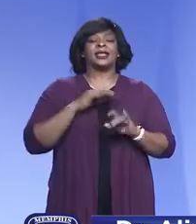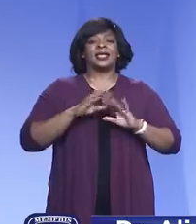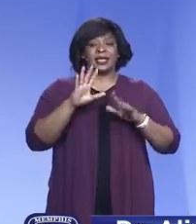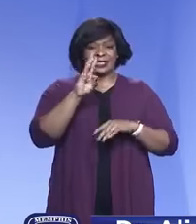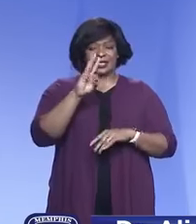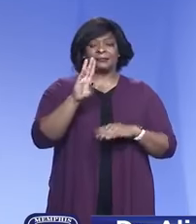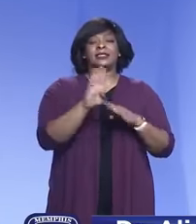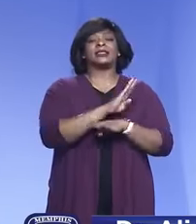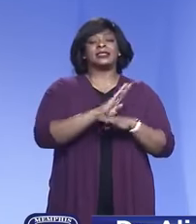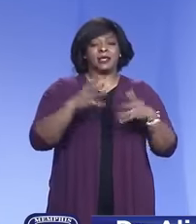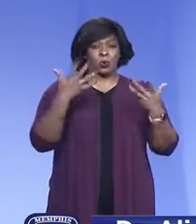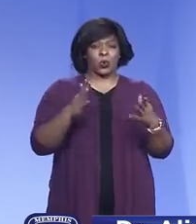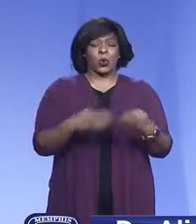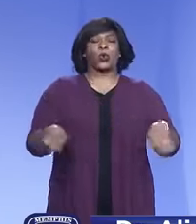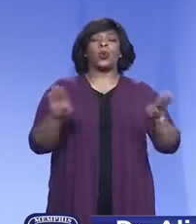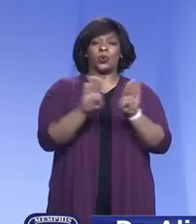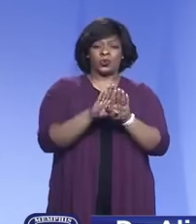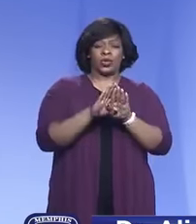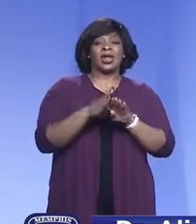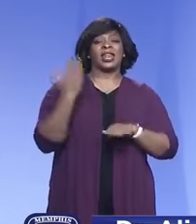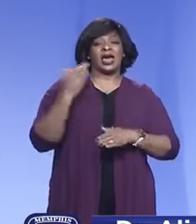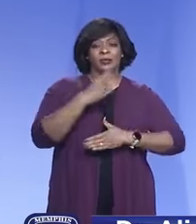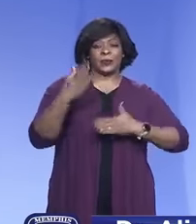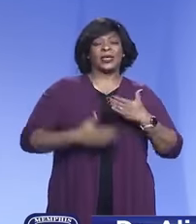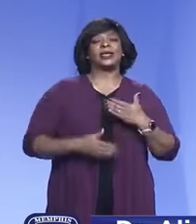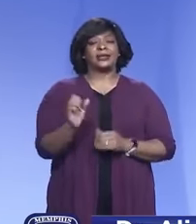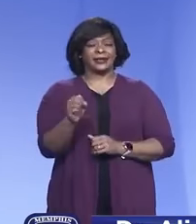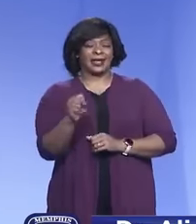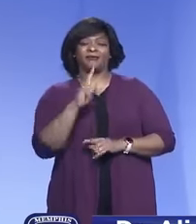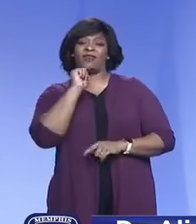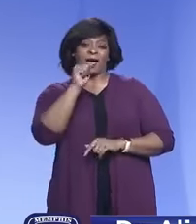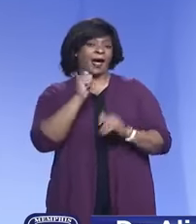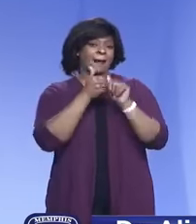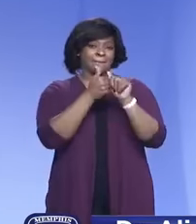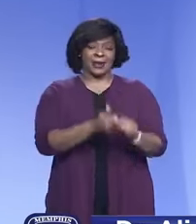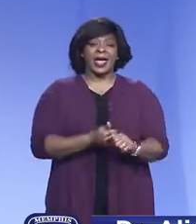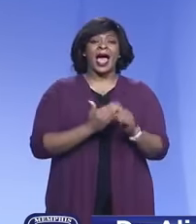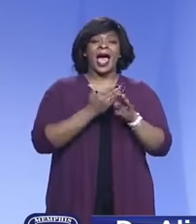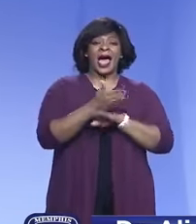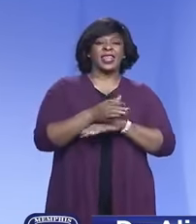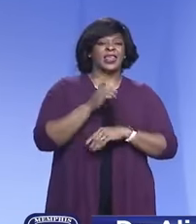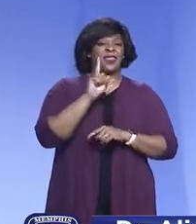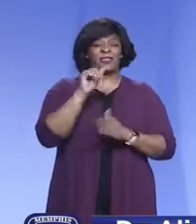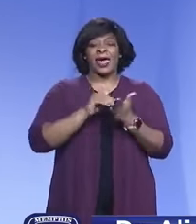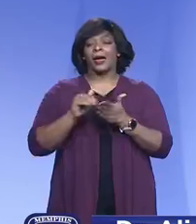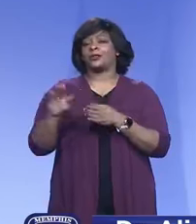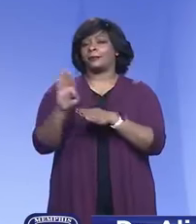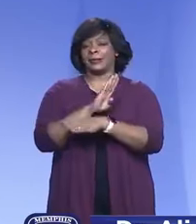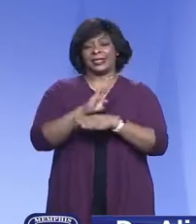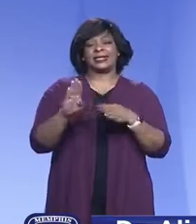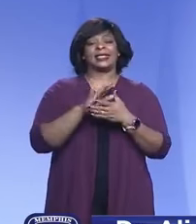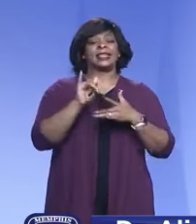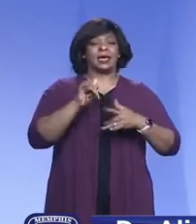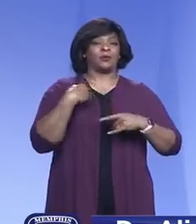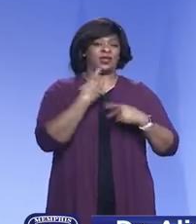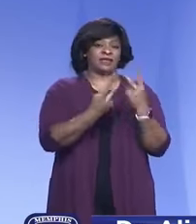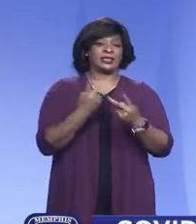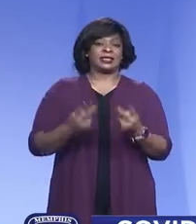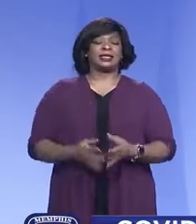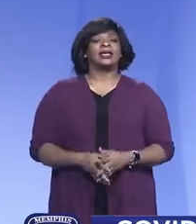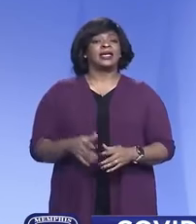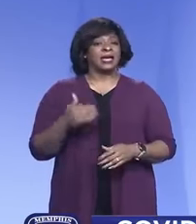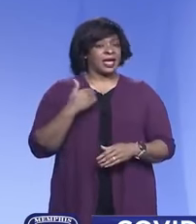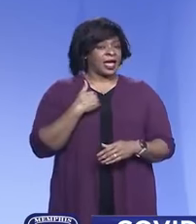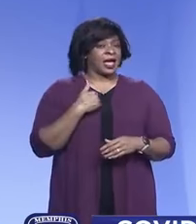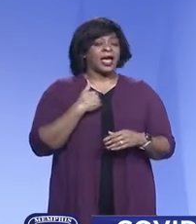clarified. So we know 6 businesses were closed over the weekend out of the multiple businesses that were visited. And